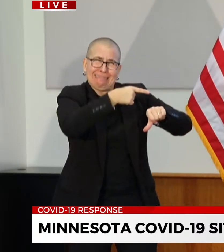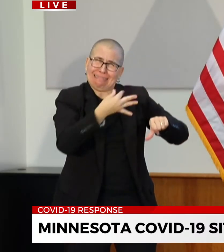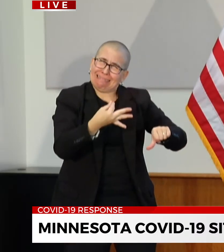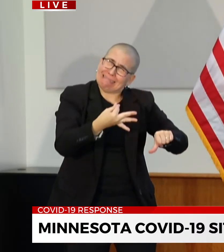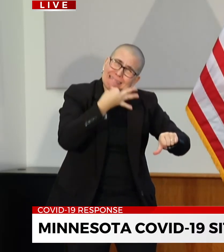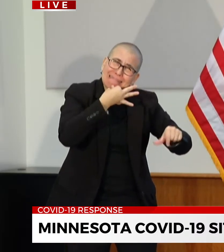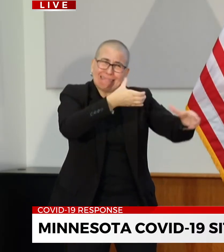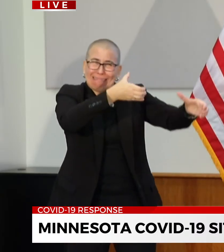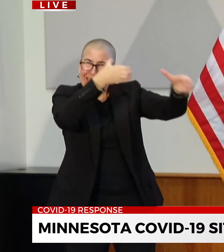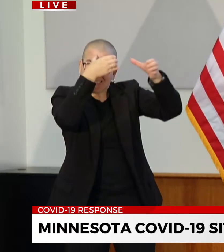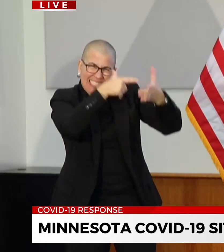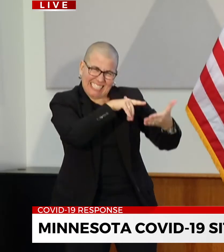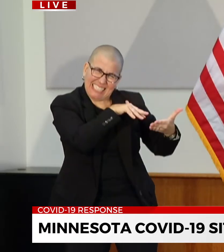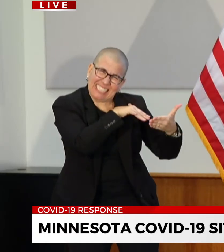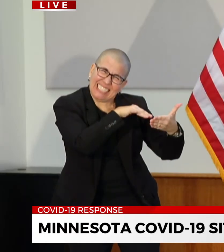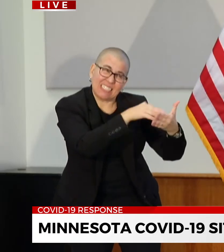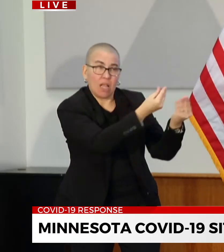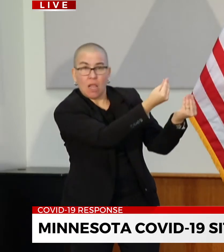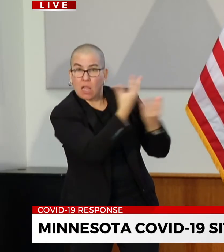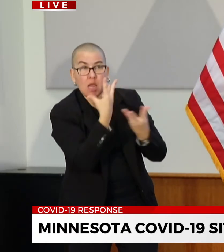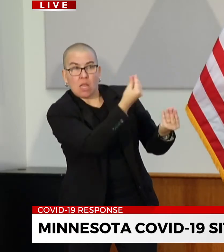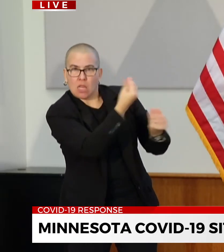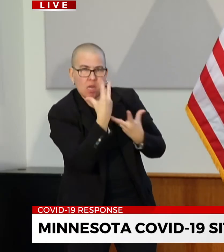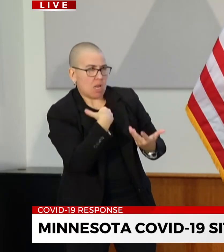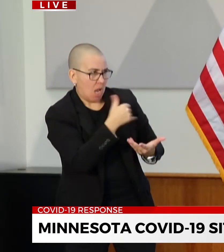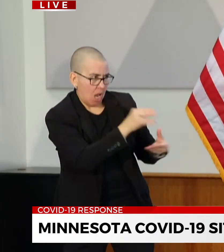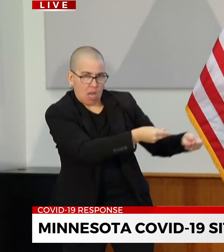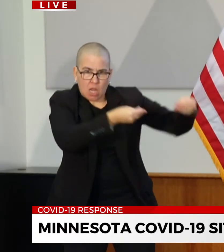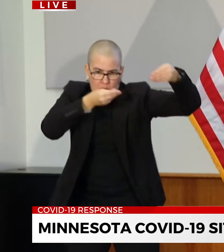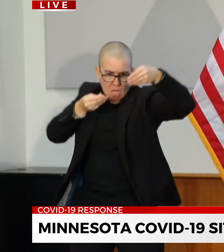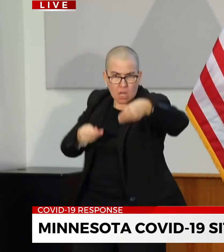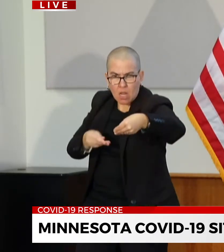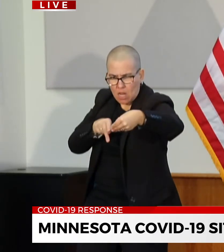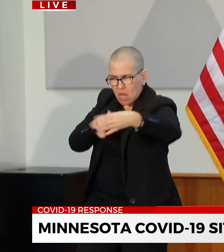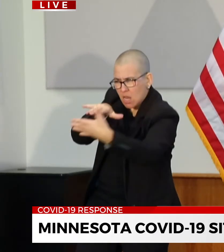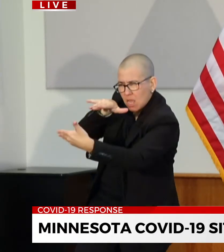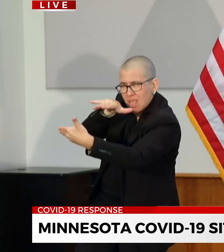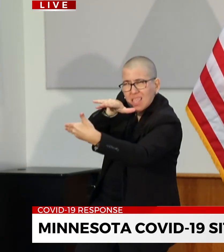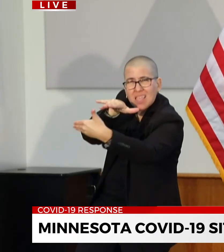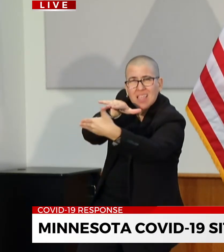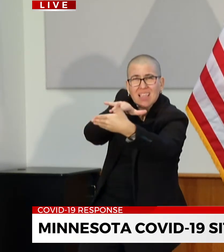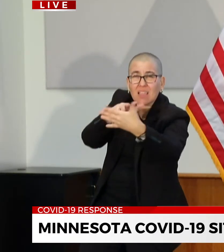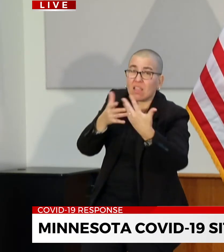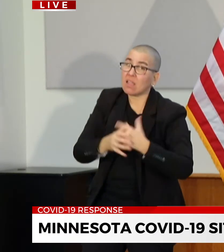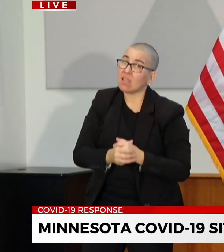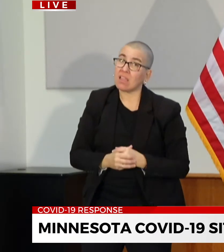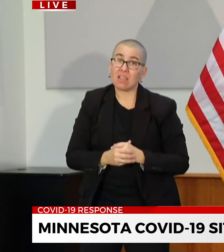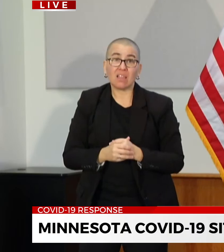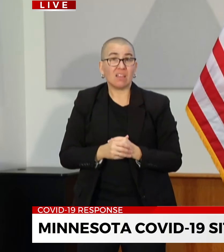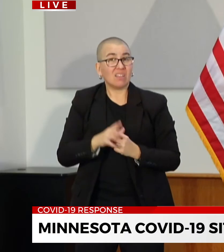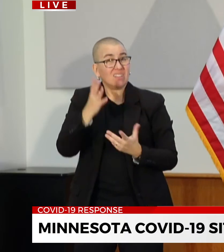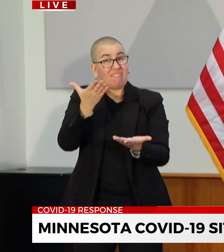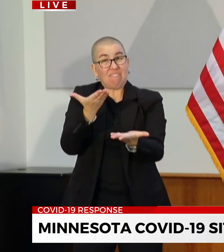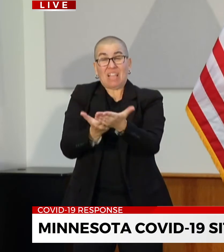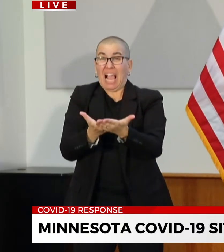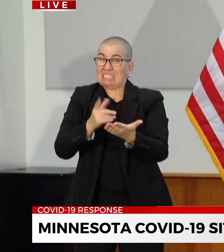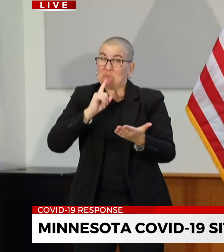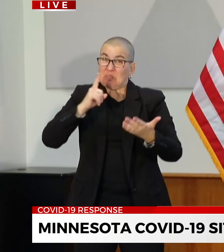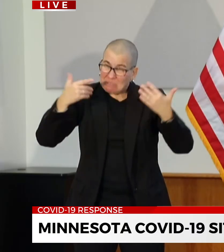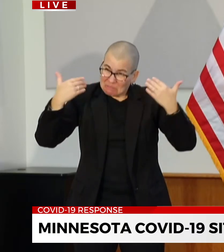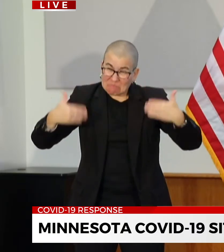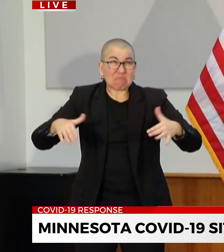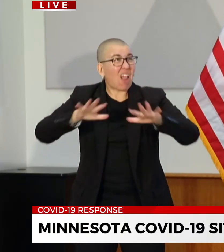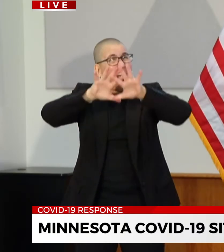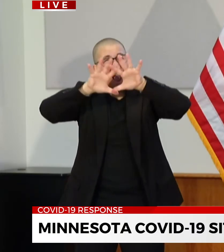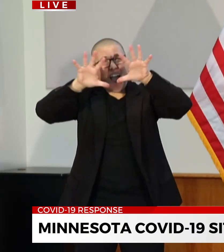we know about where we are in this curve. And as we've said before, just the fact of the incredible global